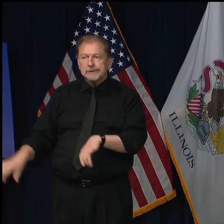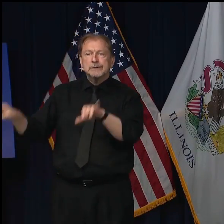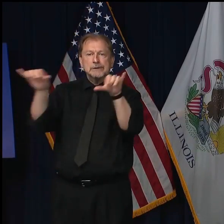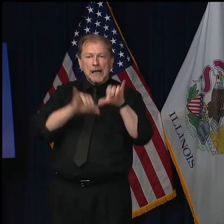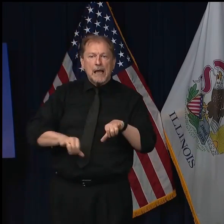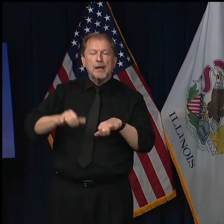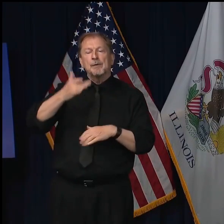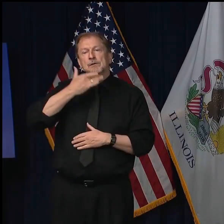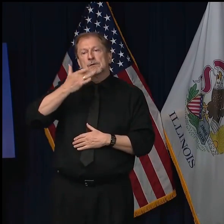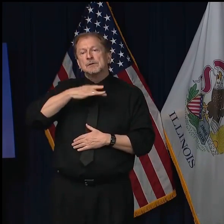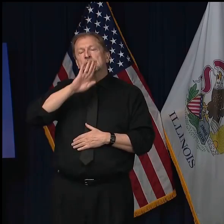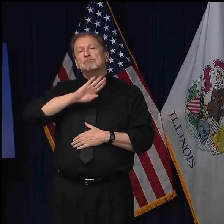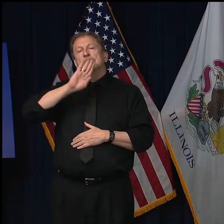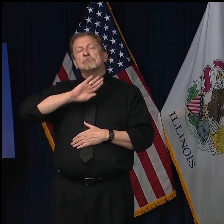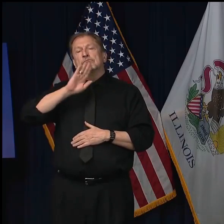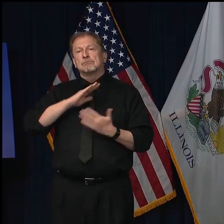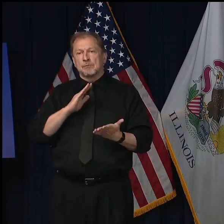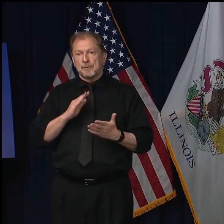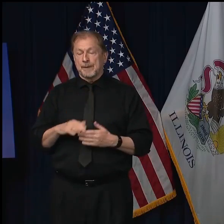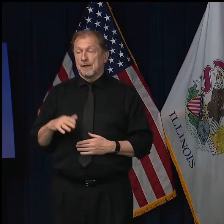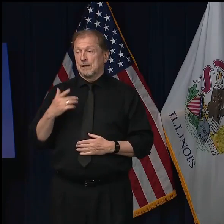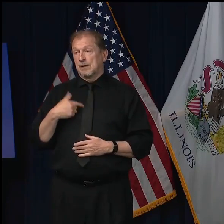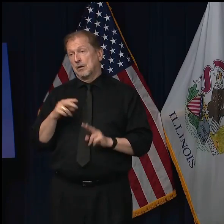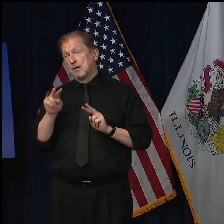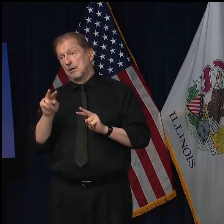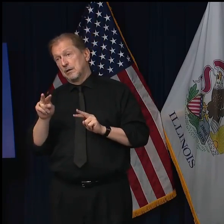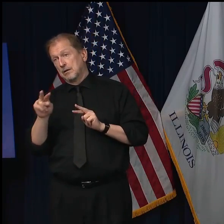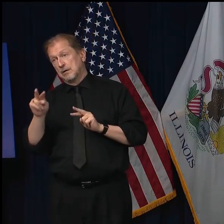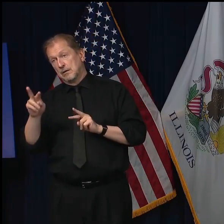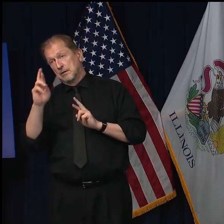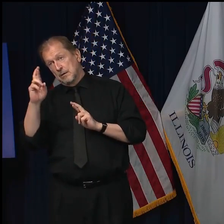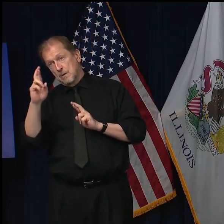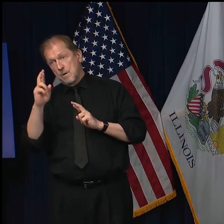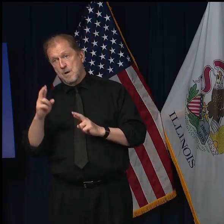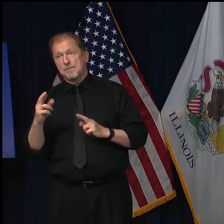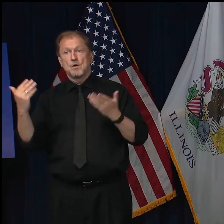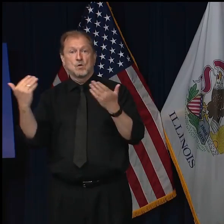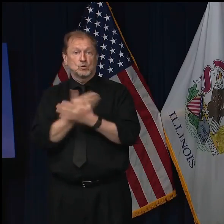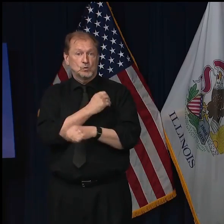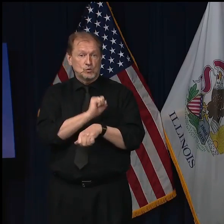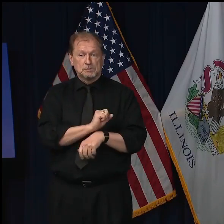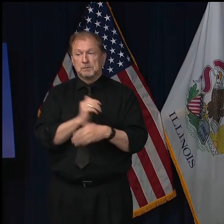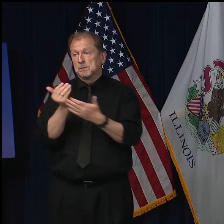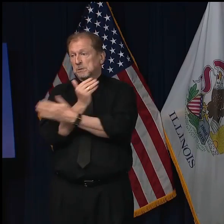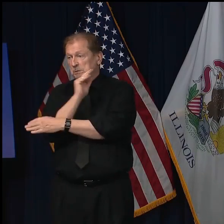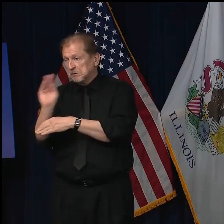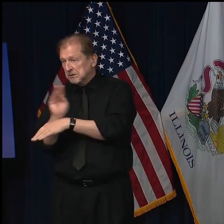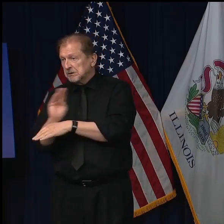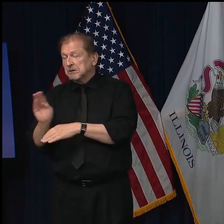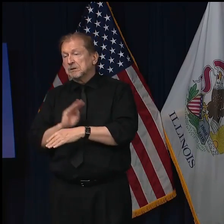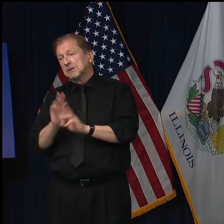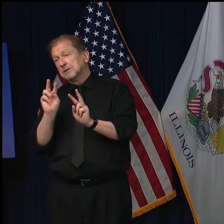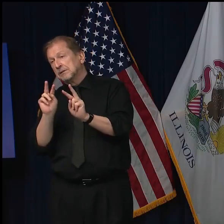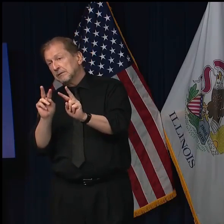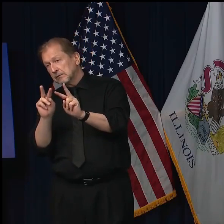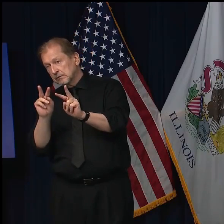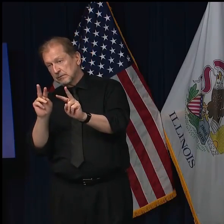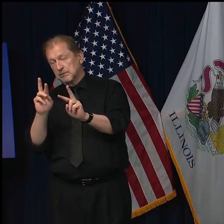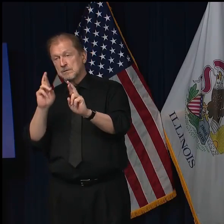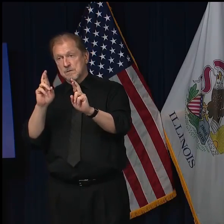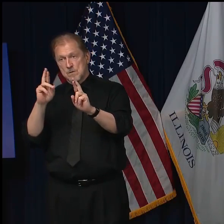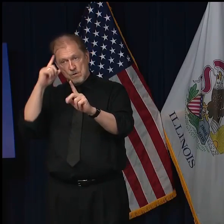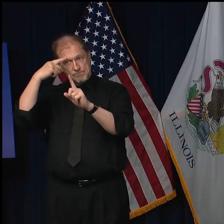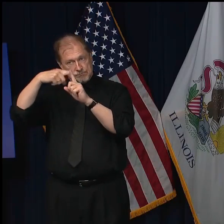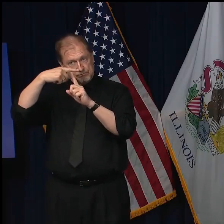look toward reopening businesses and jobs with hope and optimism, it's my promise to every